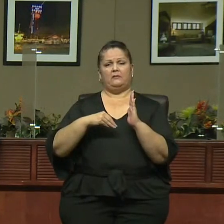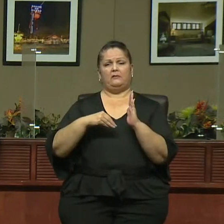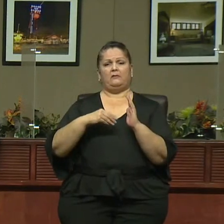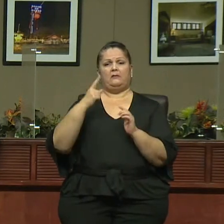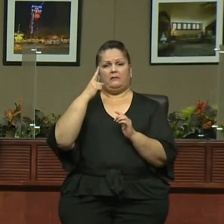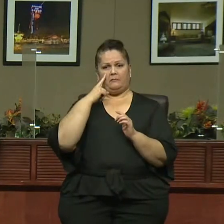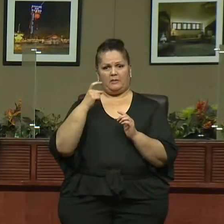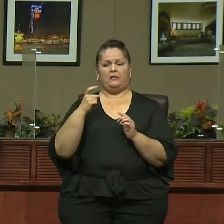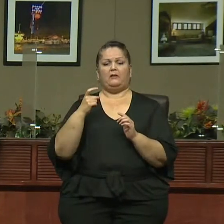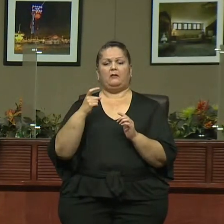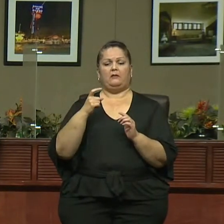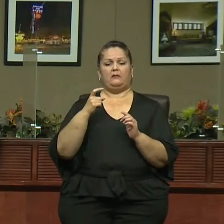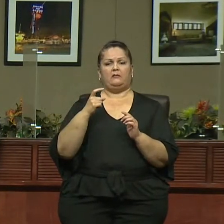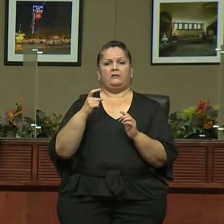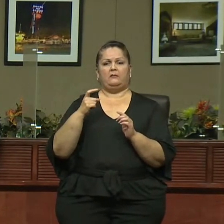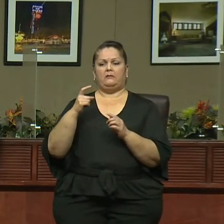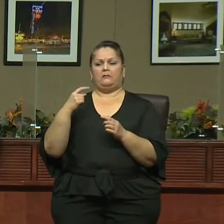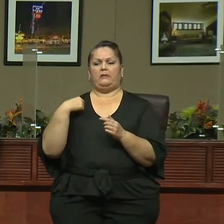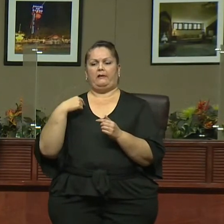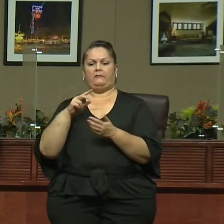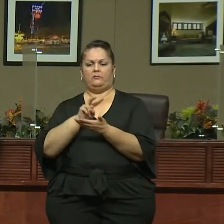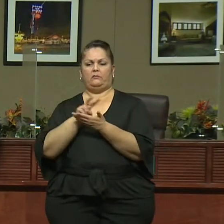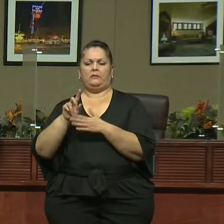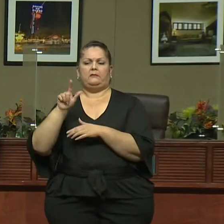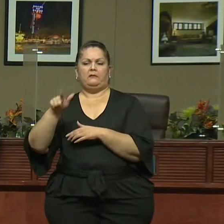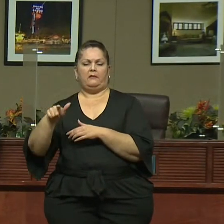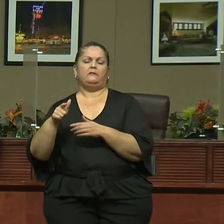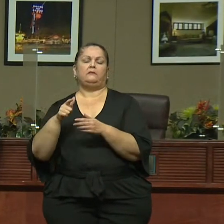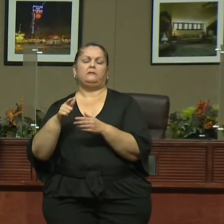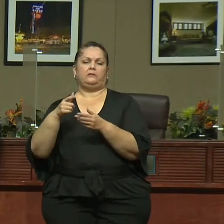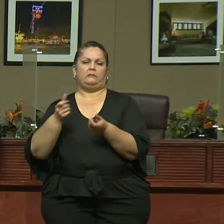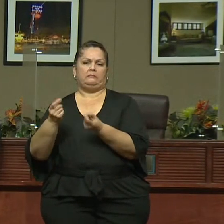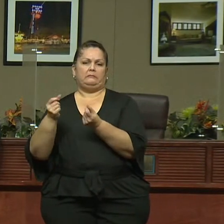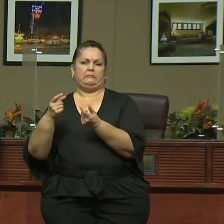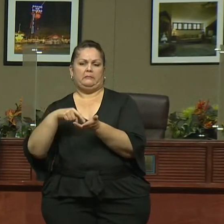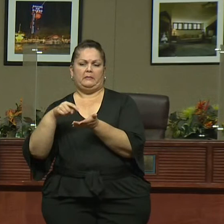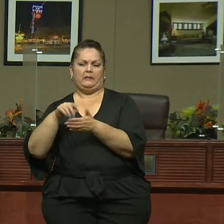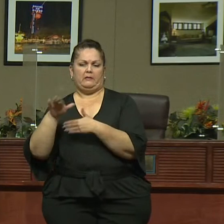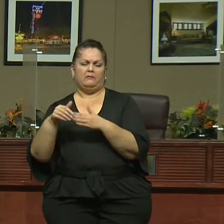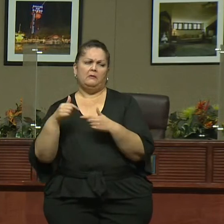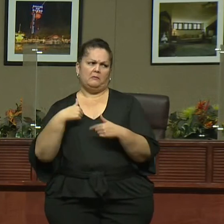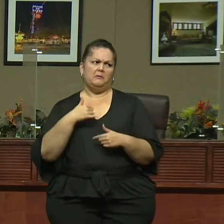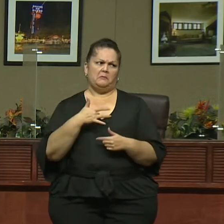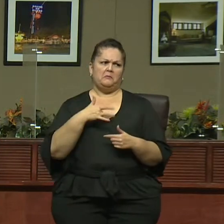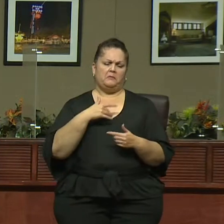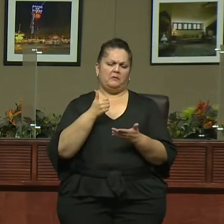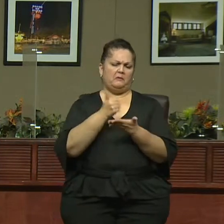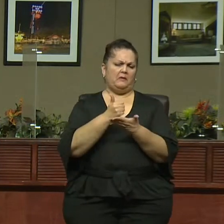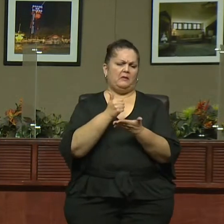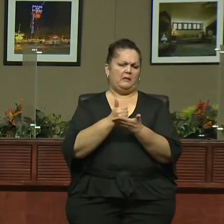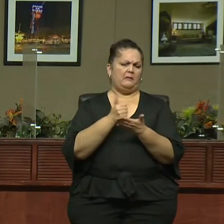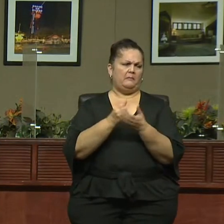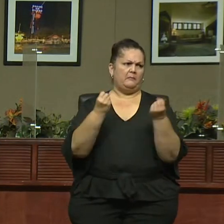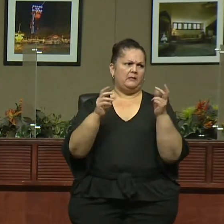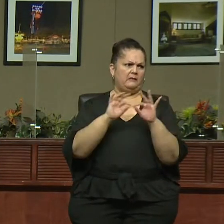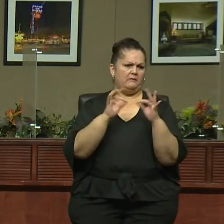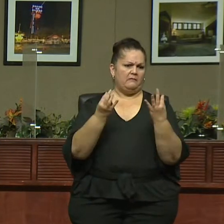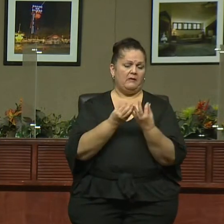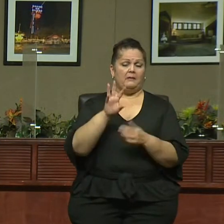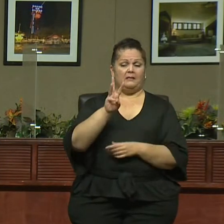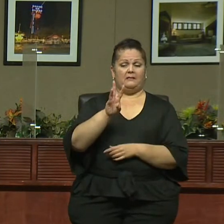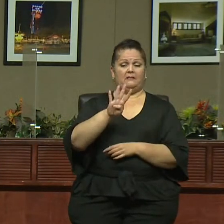have to spend all the money by December 30th. But we feel like we've helped a lot of families, and 64% of these families